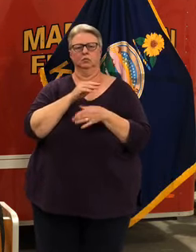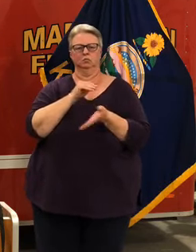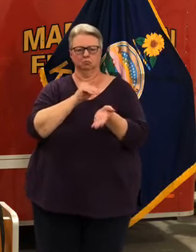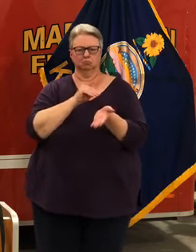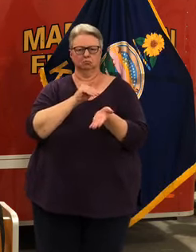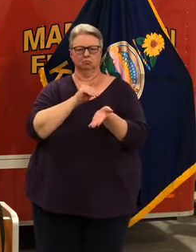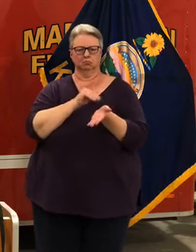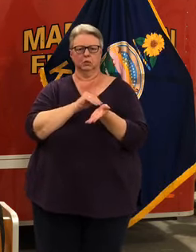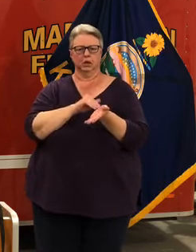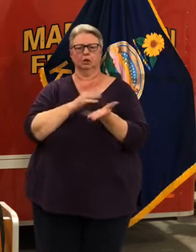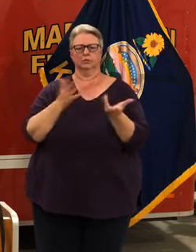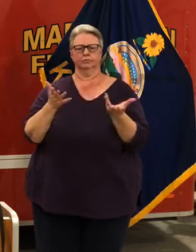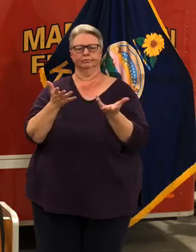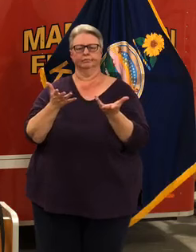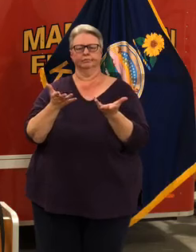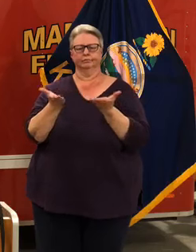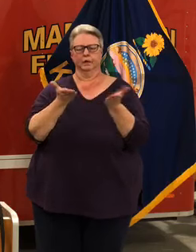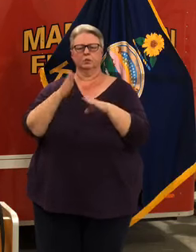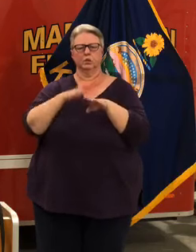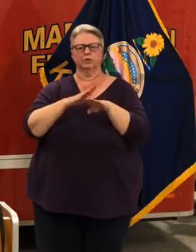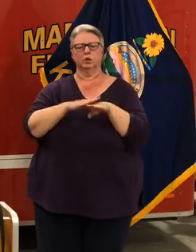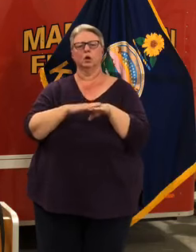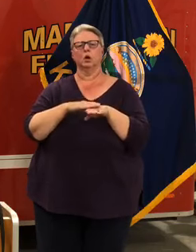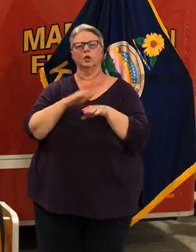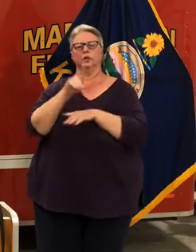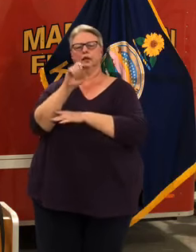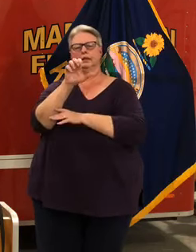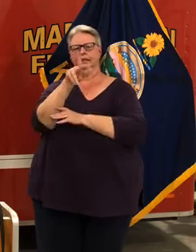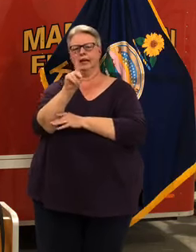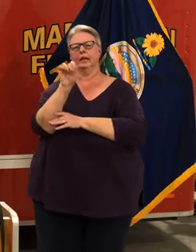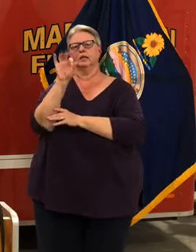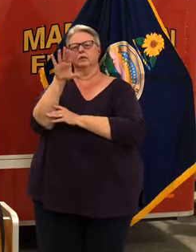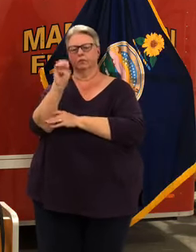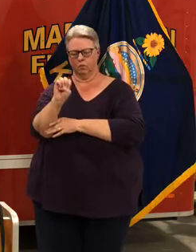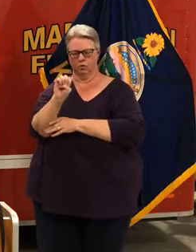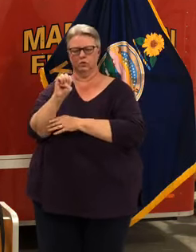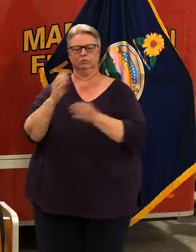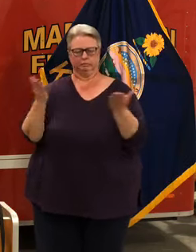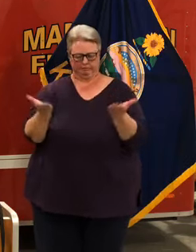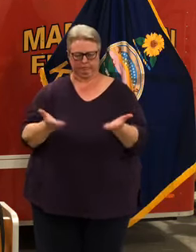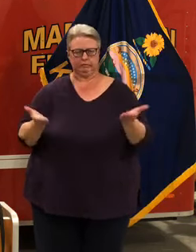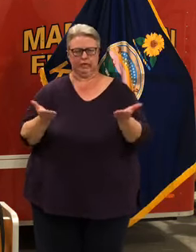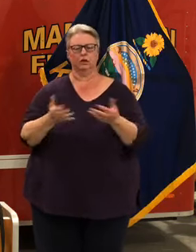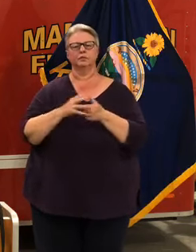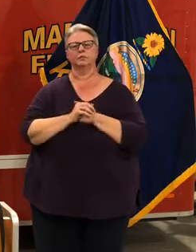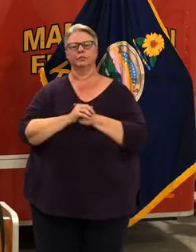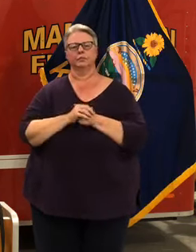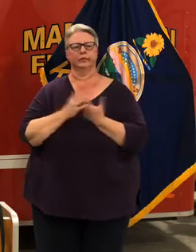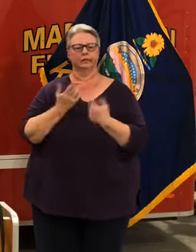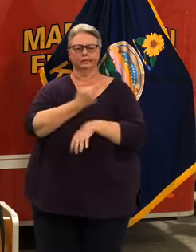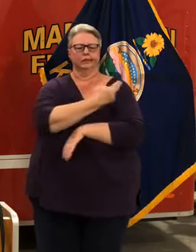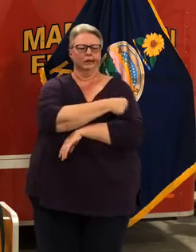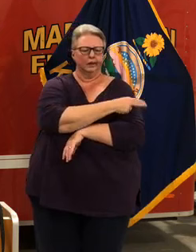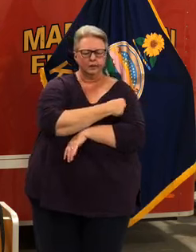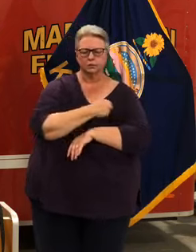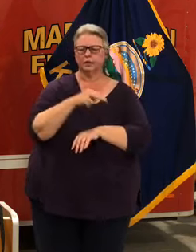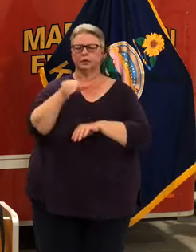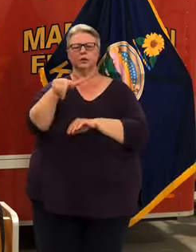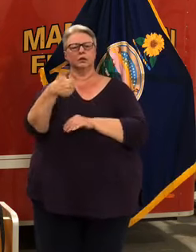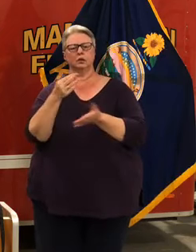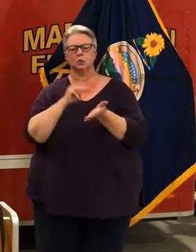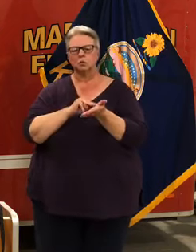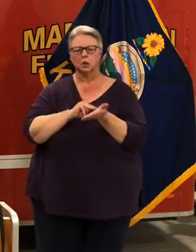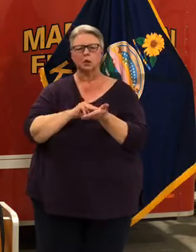serving on the MHK Clinical Task Force that works in connection with the county, the hospitals that are local here to make sure we have